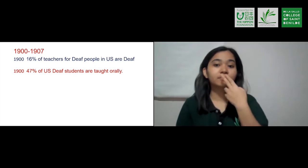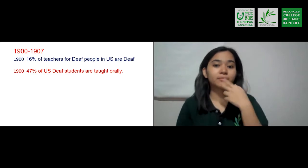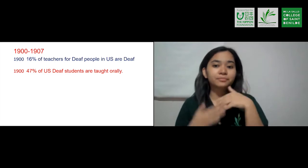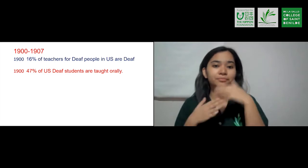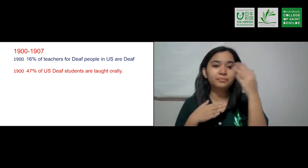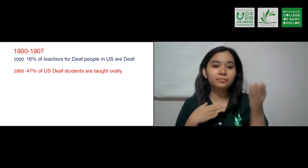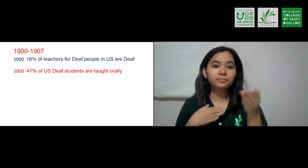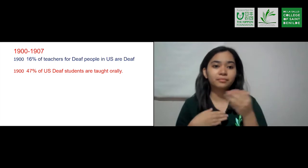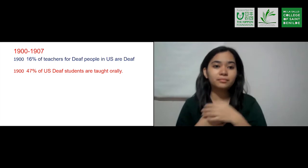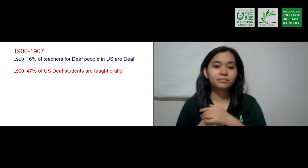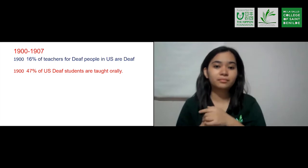Next, Marvin.